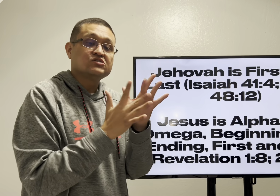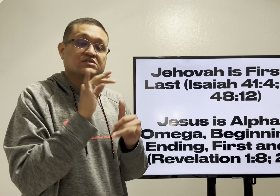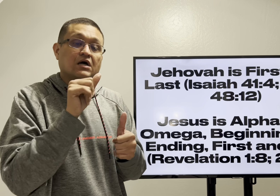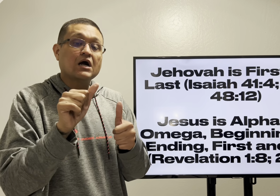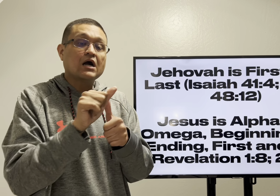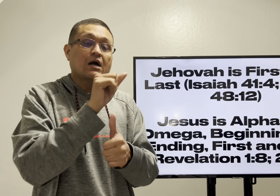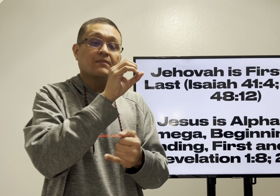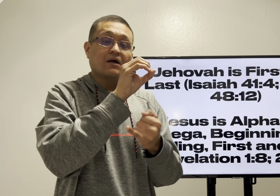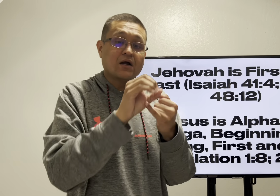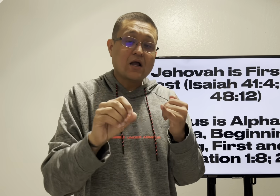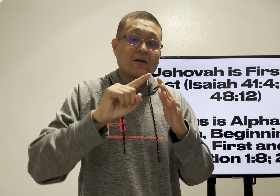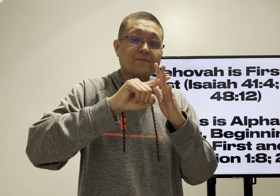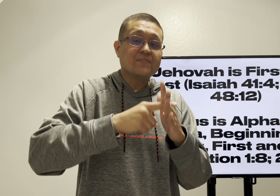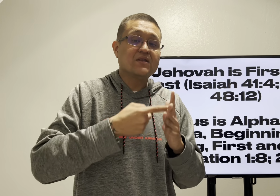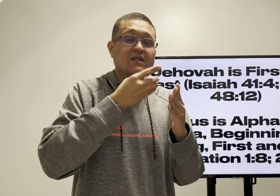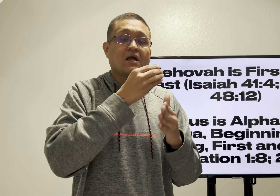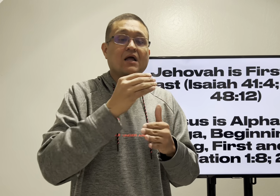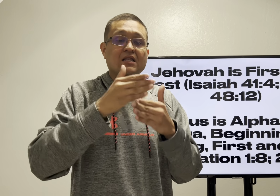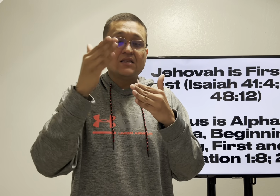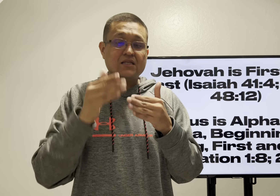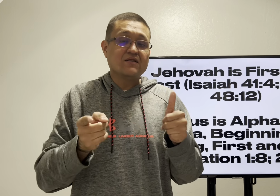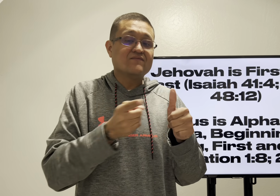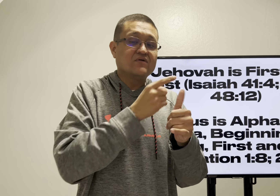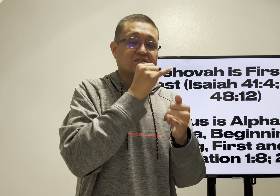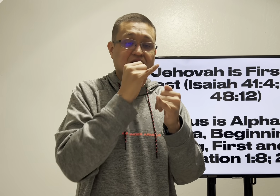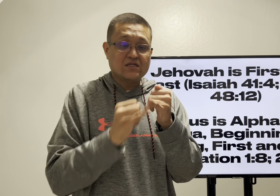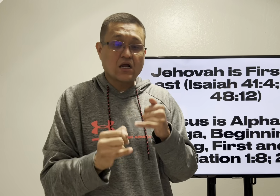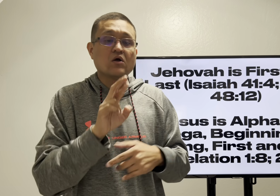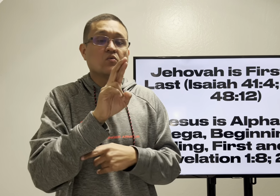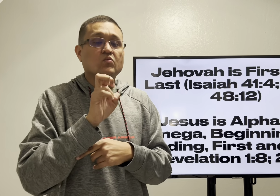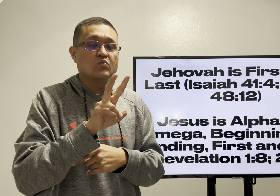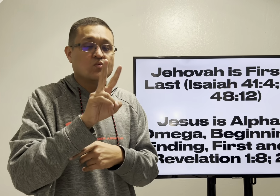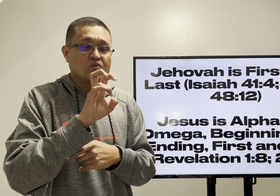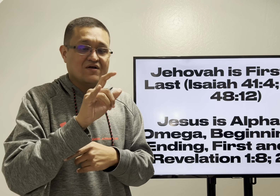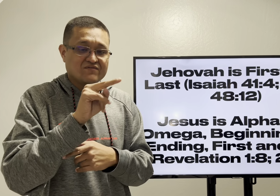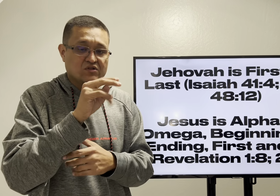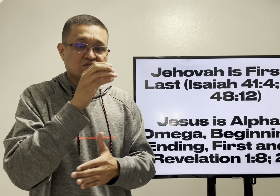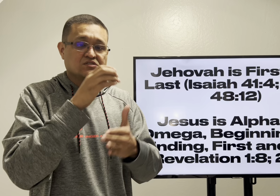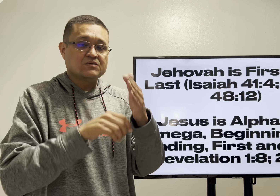48 and 12. Jesus is Alpha and Omega, beginning